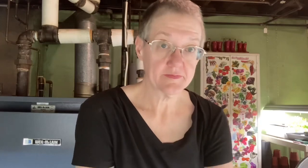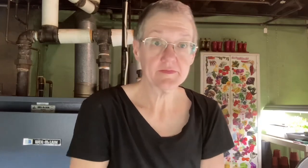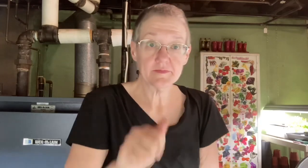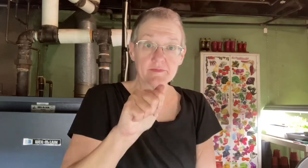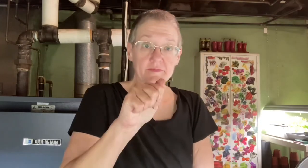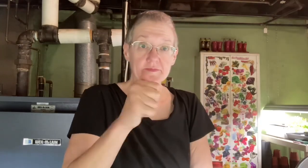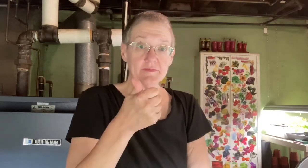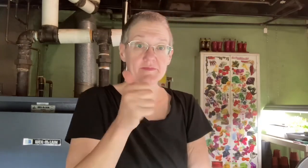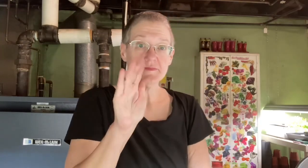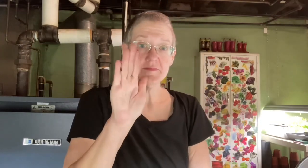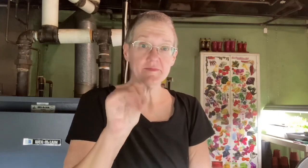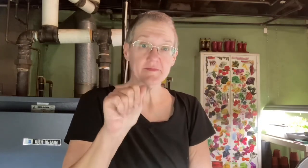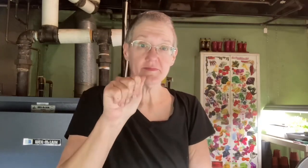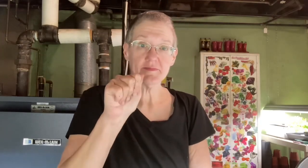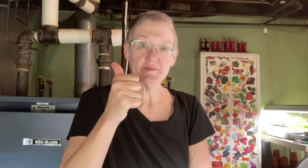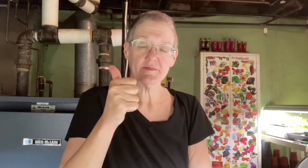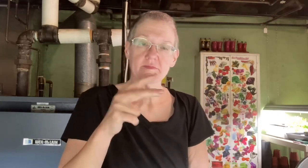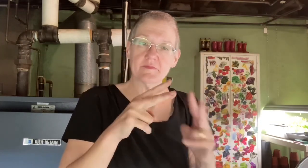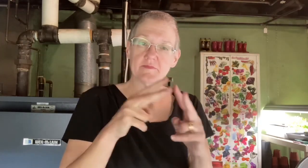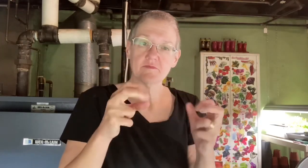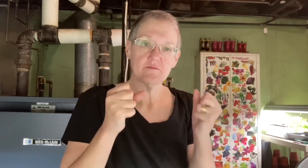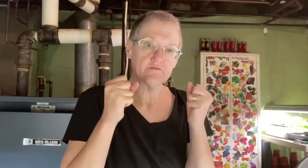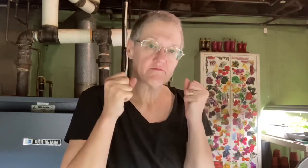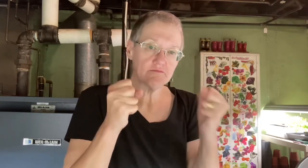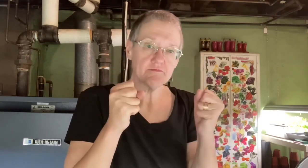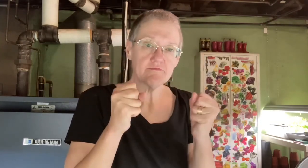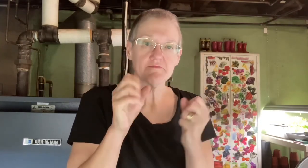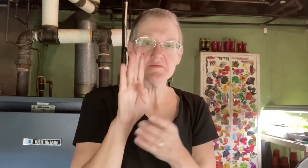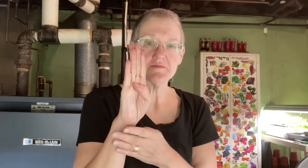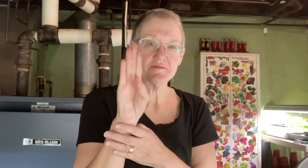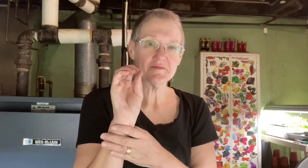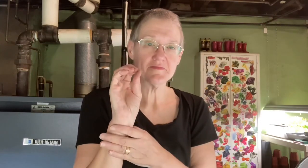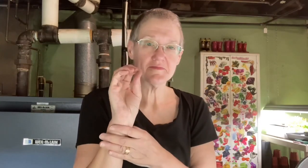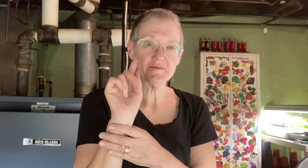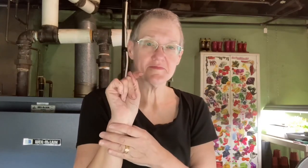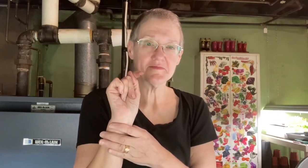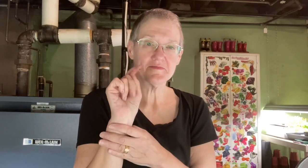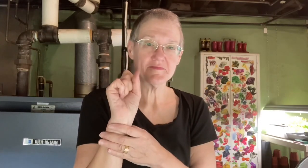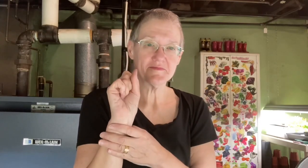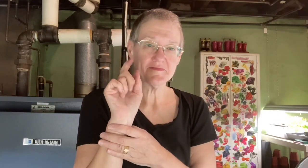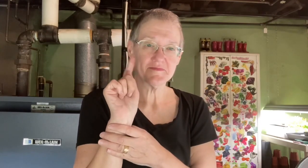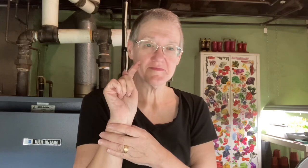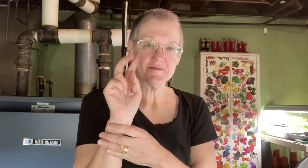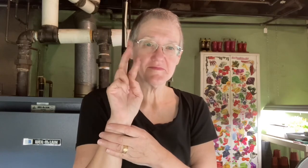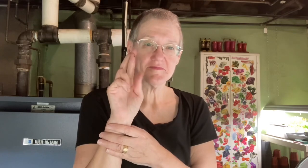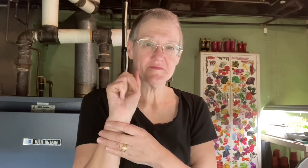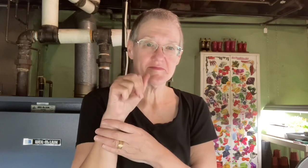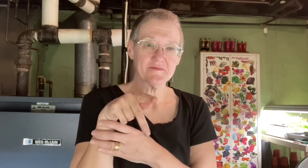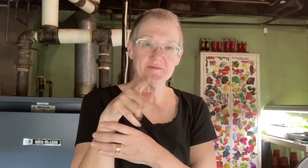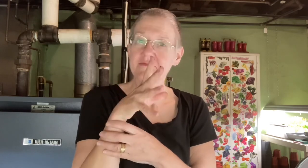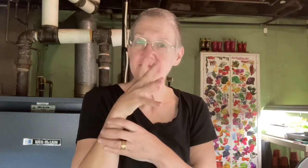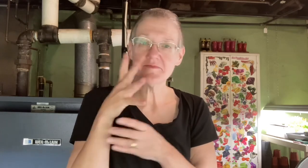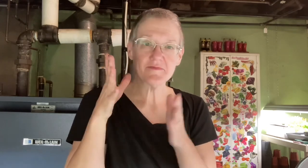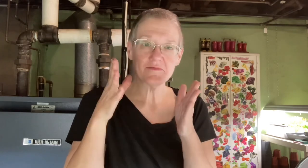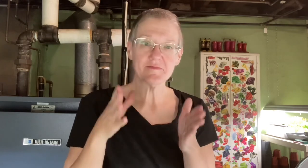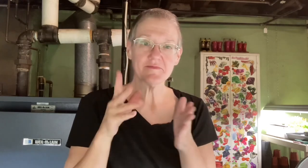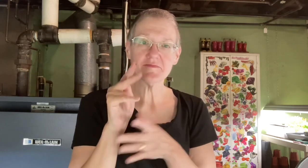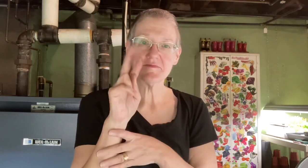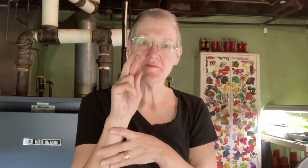So this is a 10 by 10 very sturdy tray made by Bootstrap Farmer.